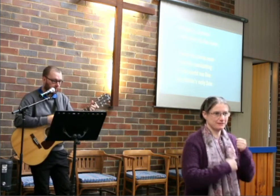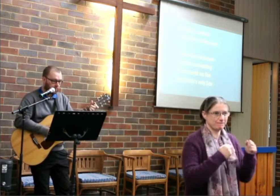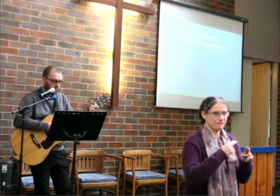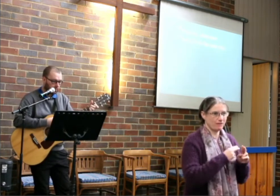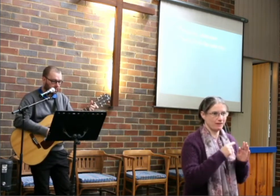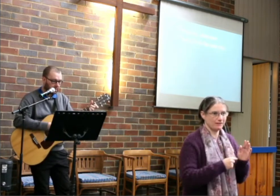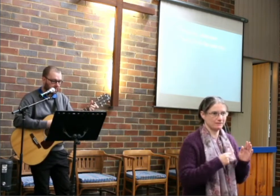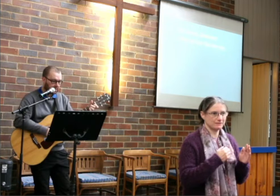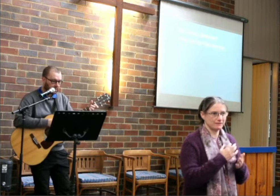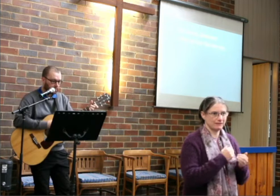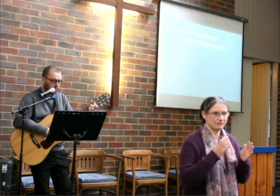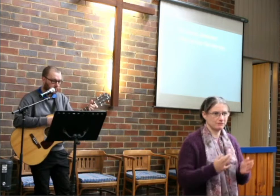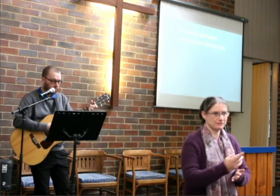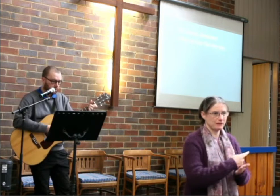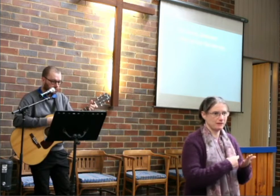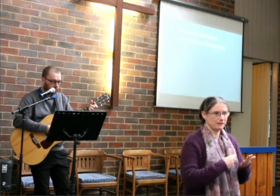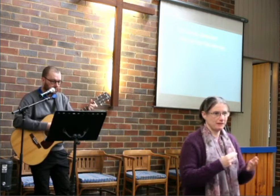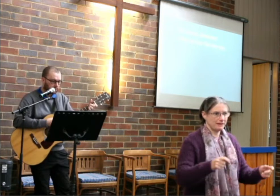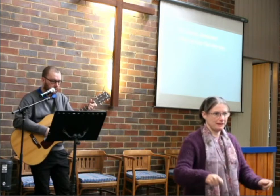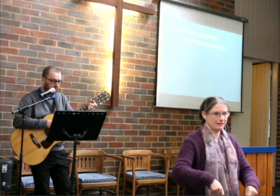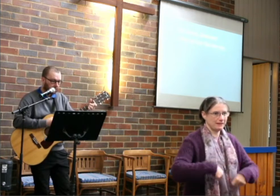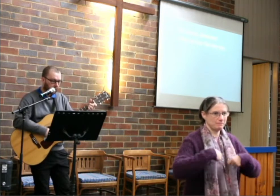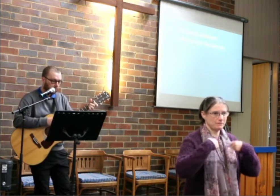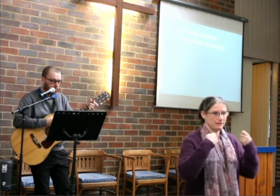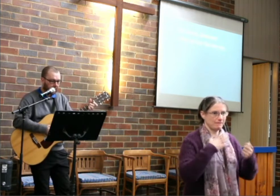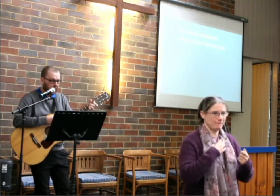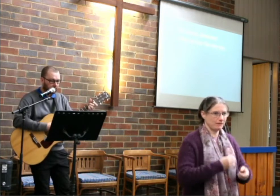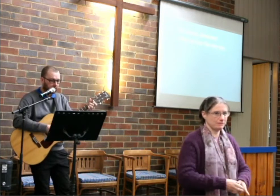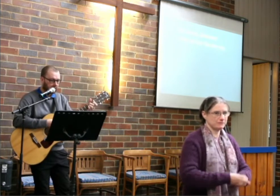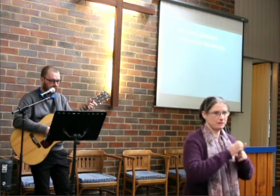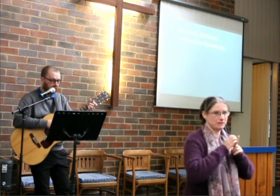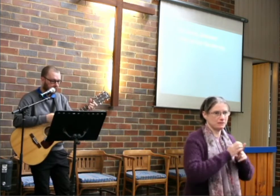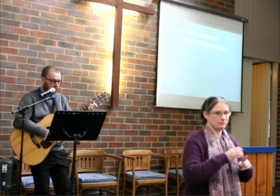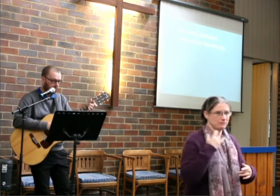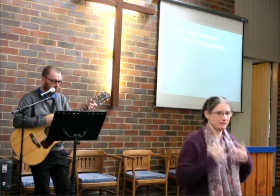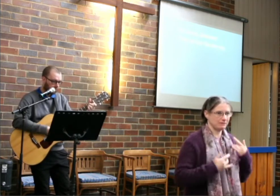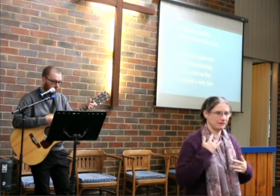Saviour, Redeemer, lifted me from the miry clay.